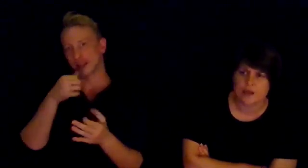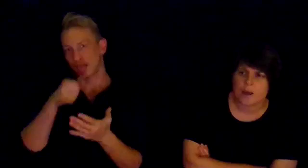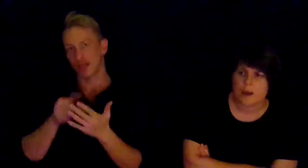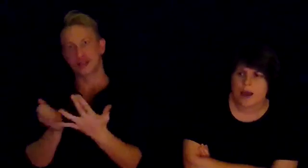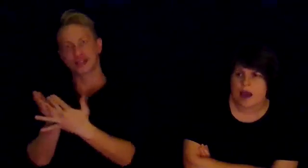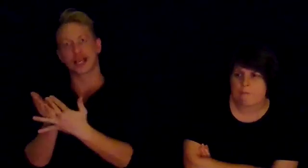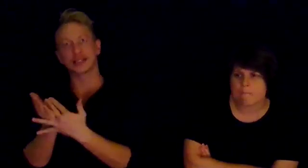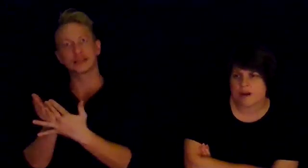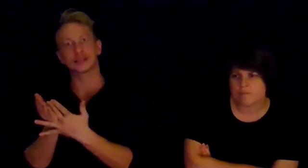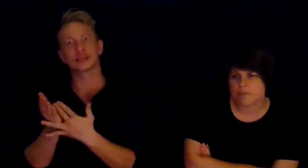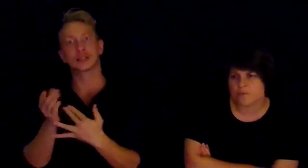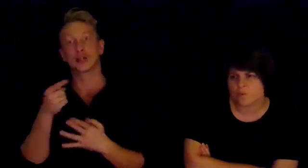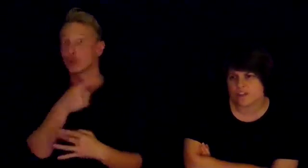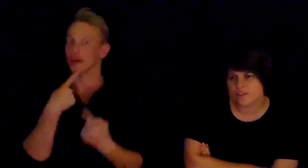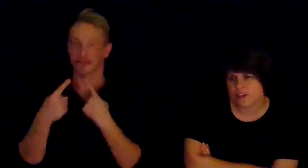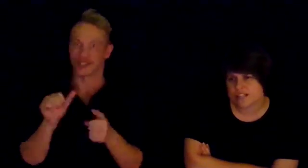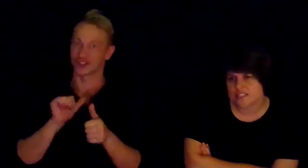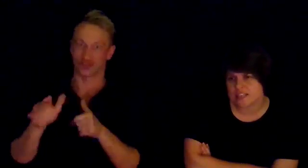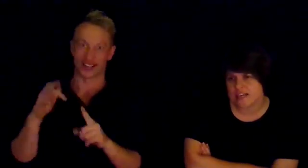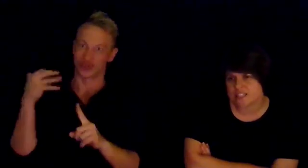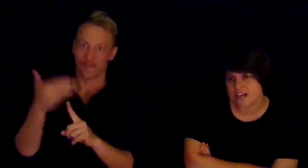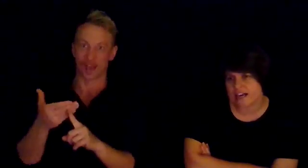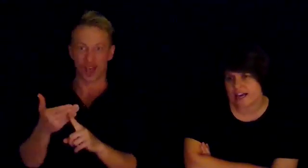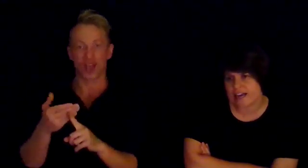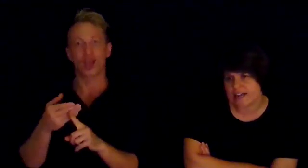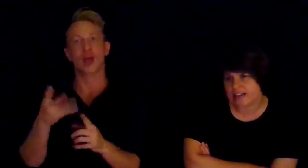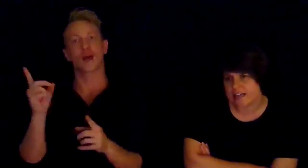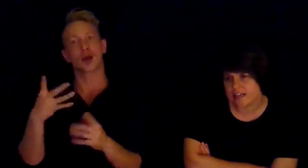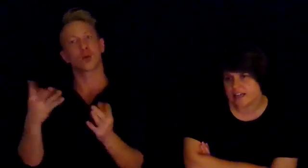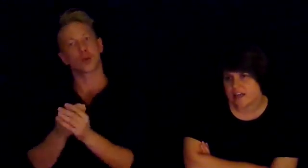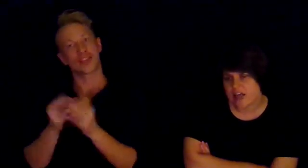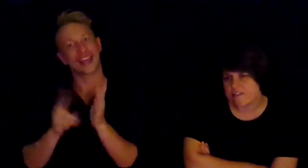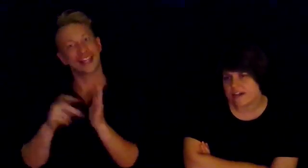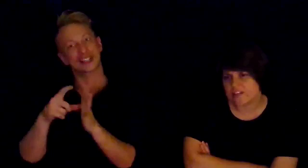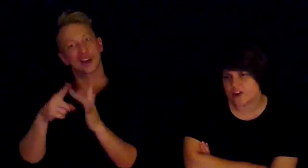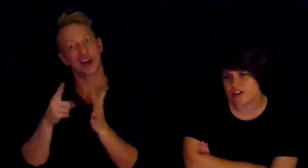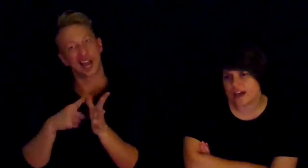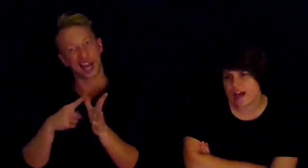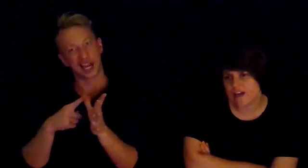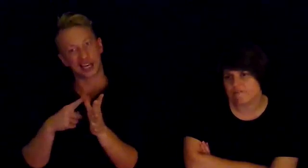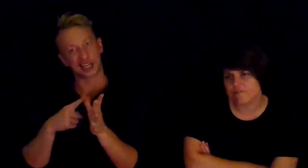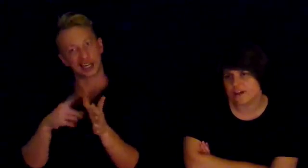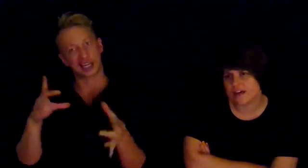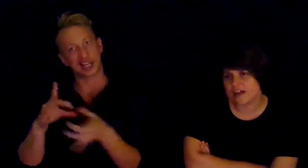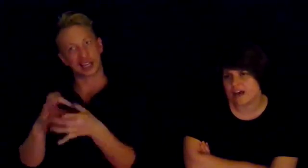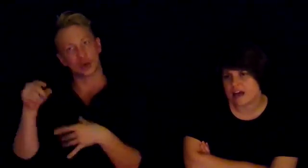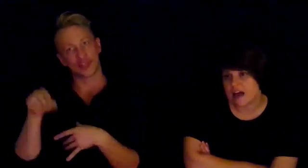fantastic, but with regards to the NDIA, they don't